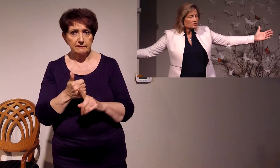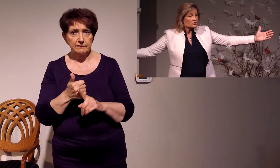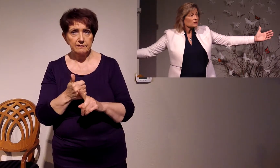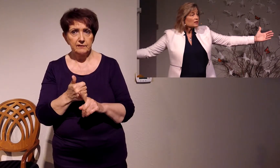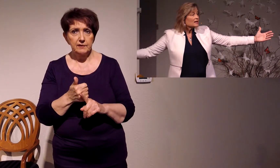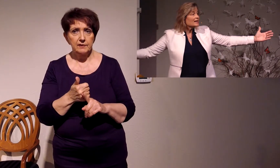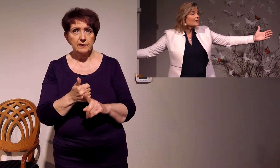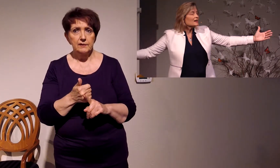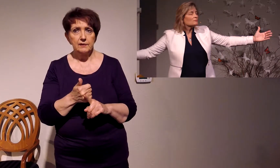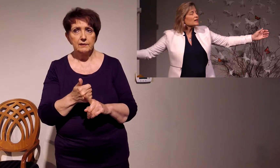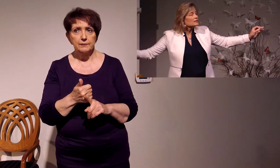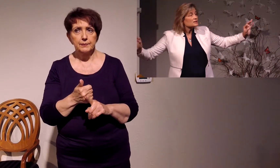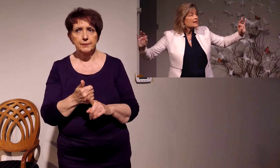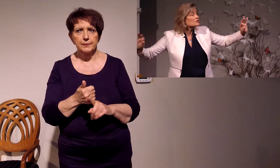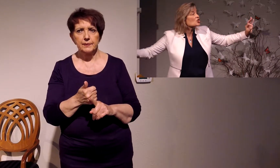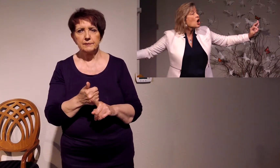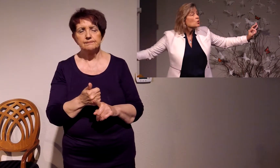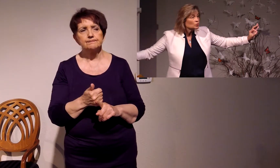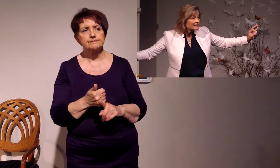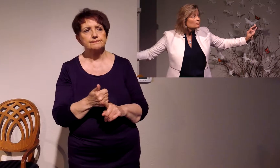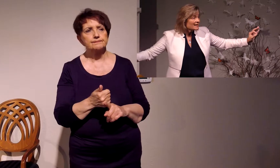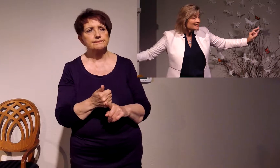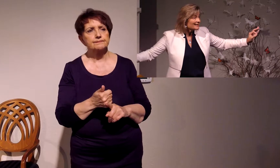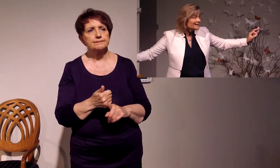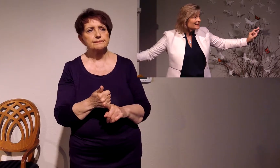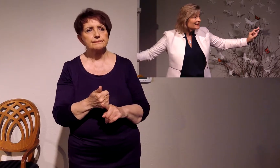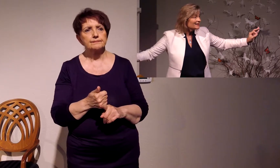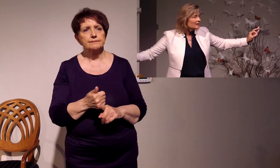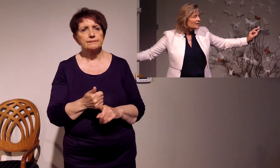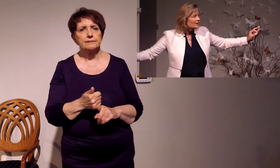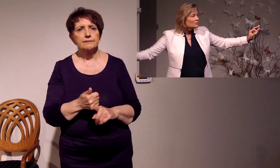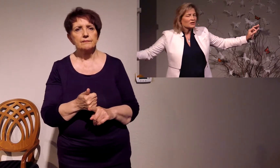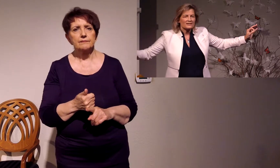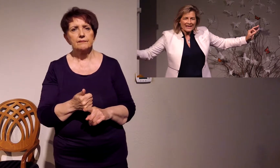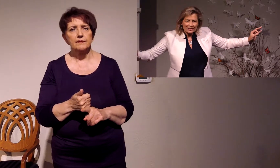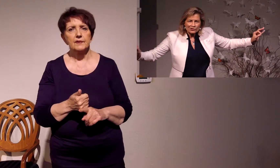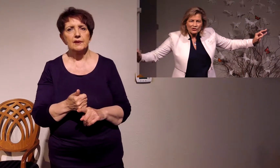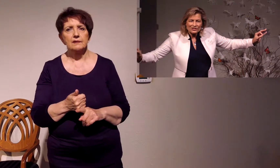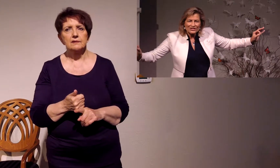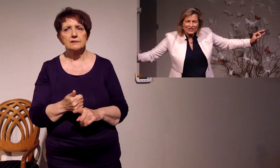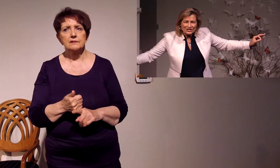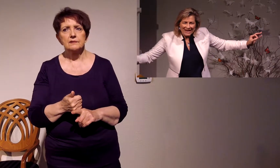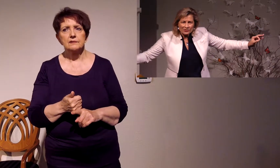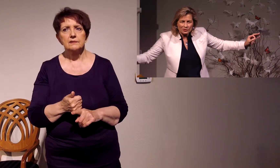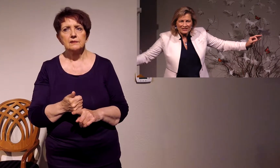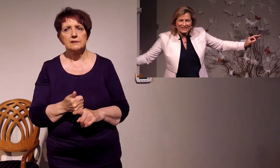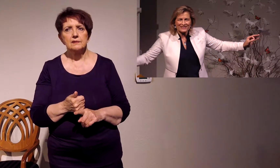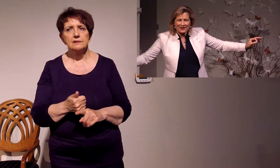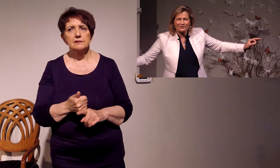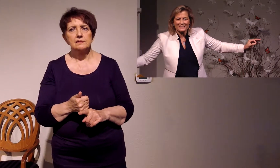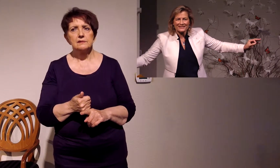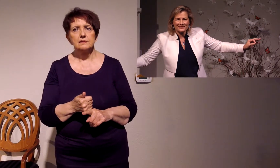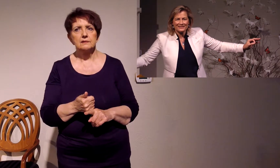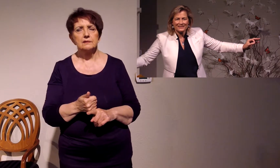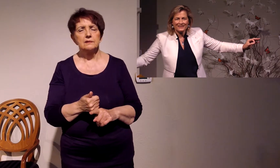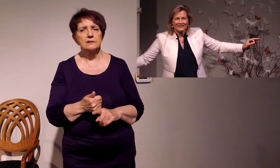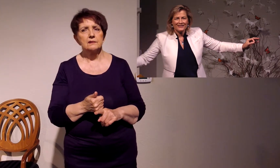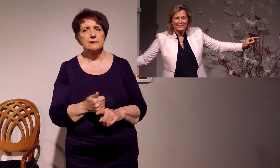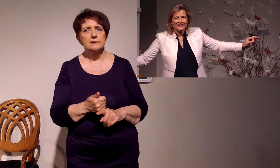it's I'm not going to say it's only money, because that loses the sacredness of